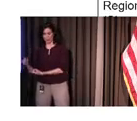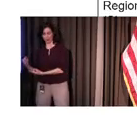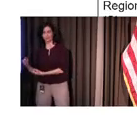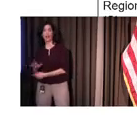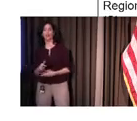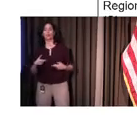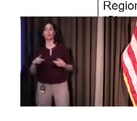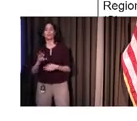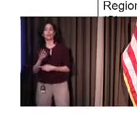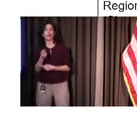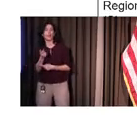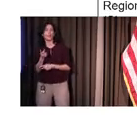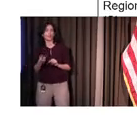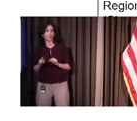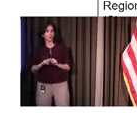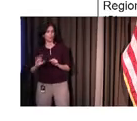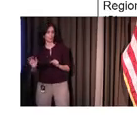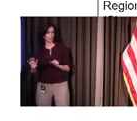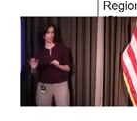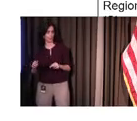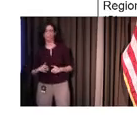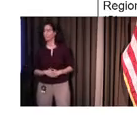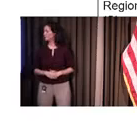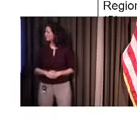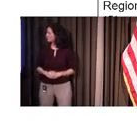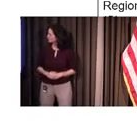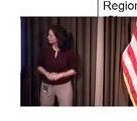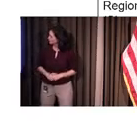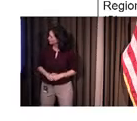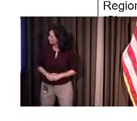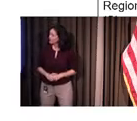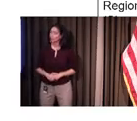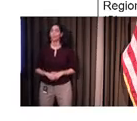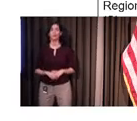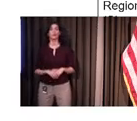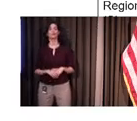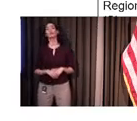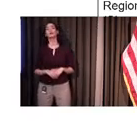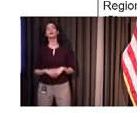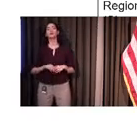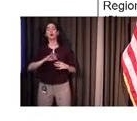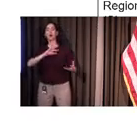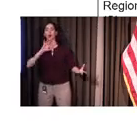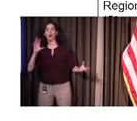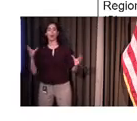in region 9 as well. All told, that's a